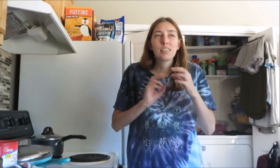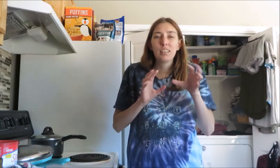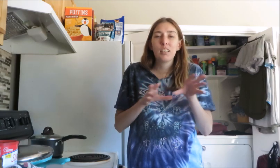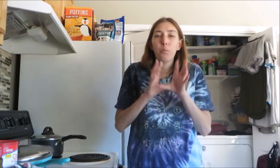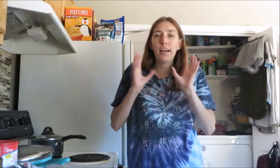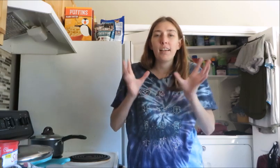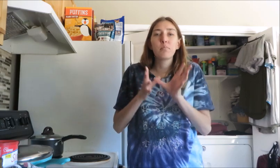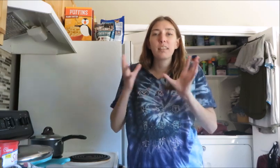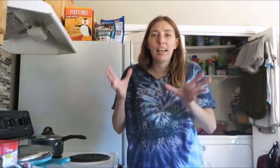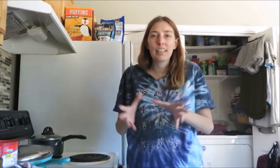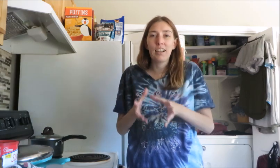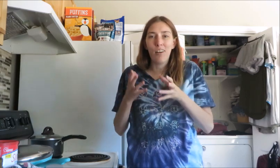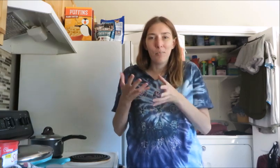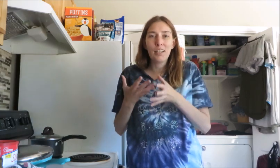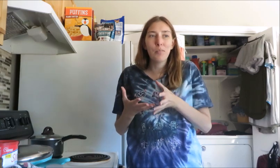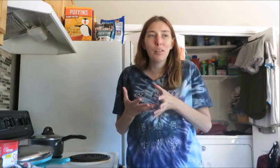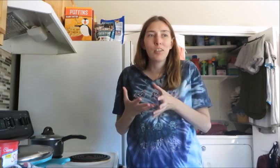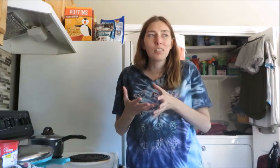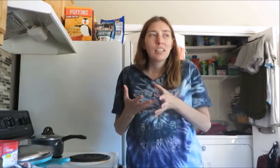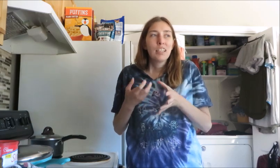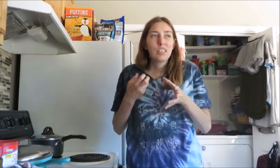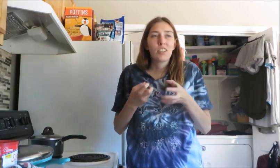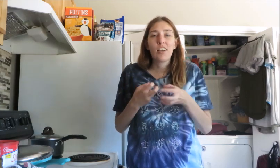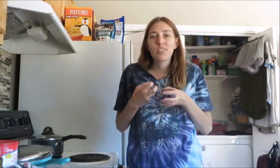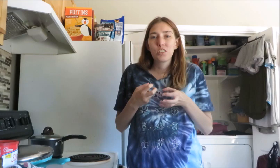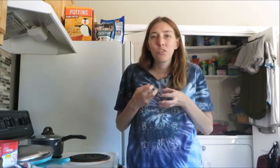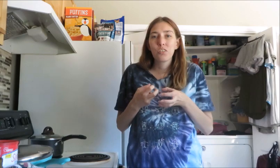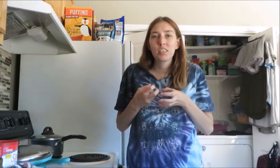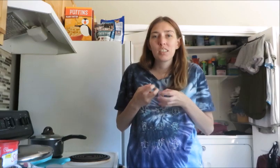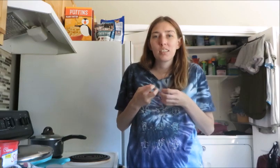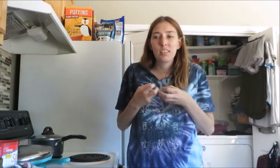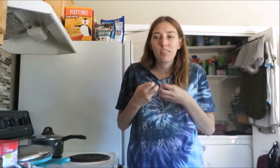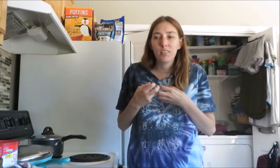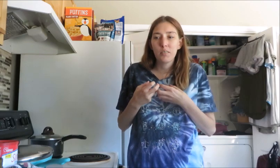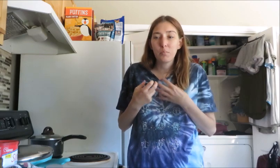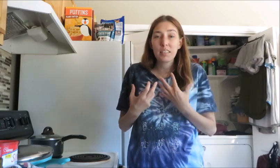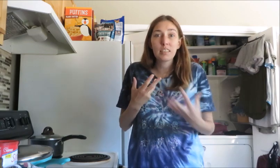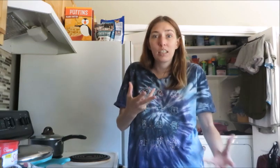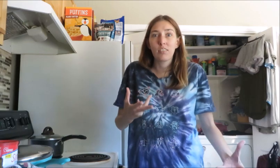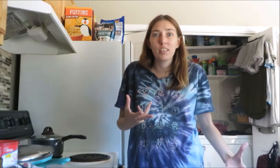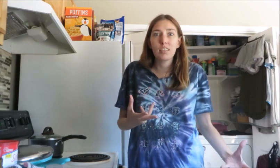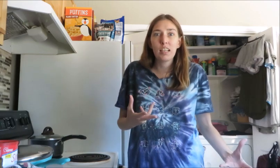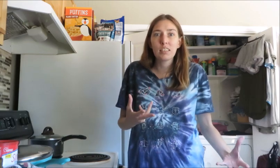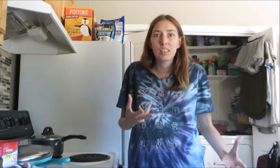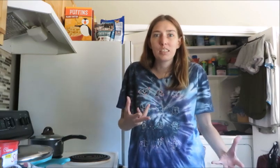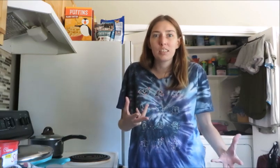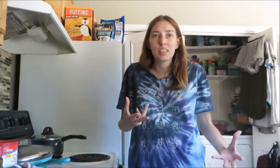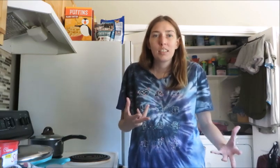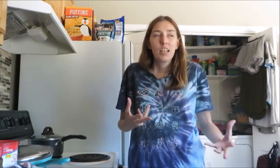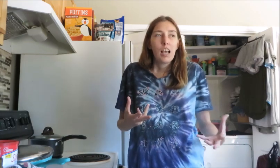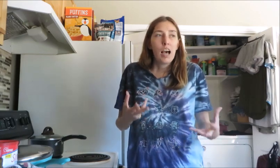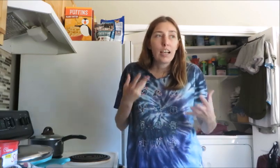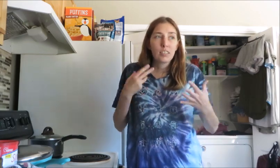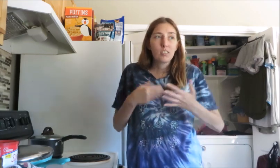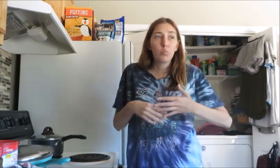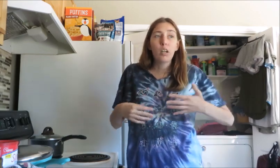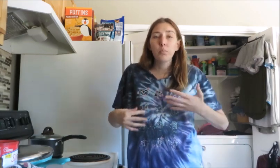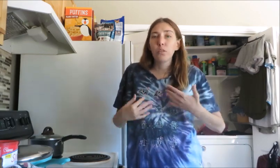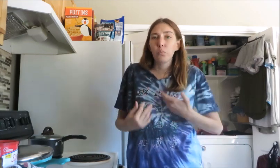technically why I've been lagging on my uploads is for that sole reason is because I'm me studying real estate. So it's just like I will upload when I